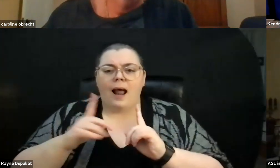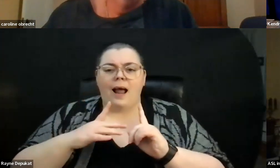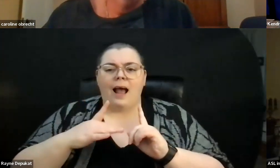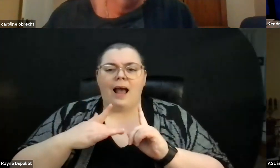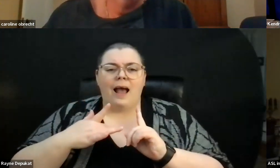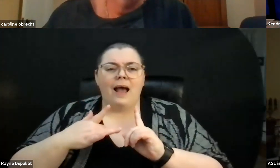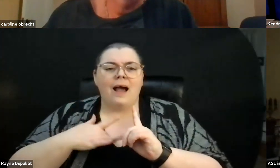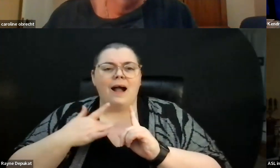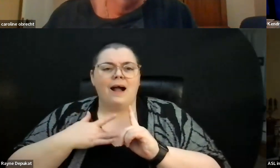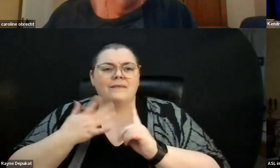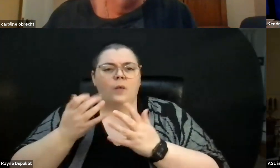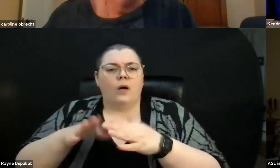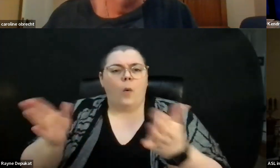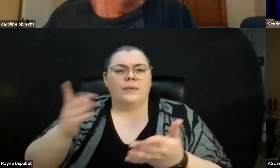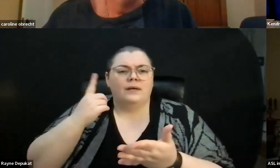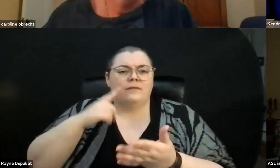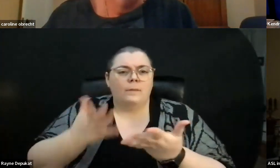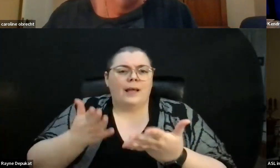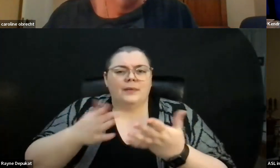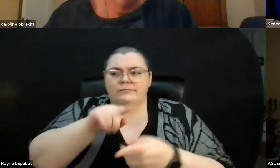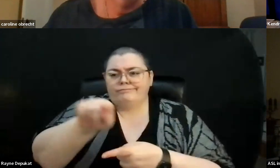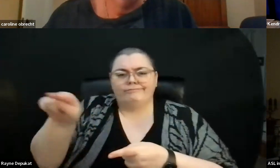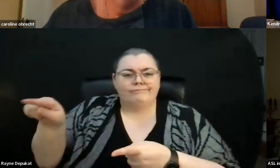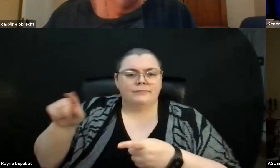Rain says, I do have a comment,